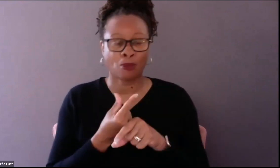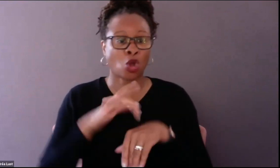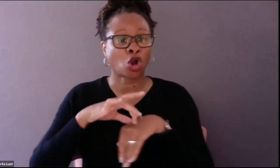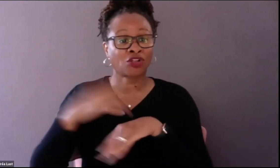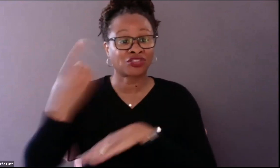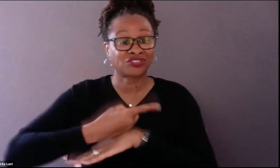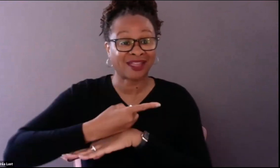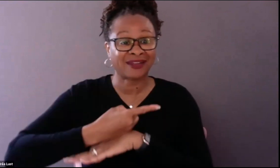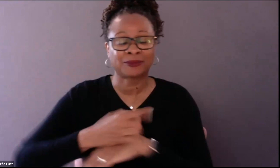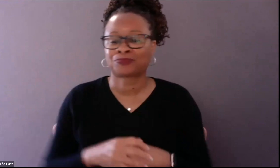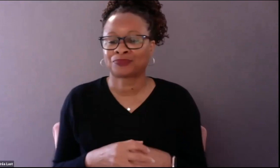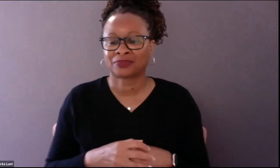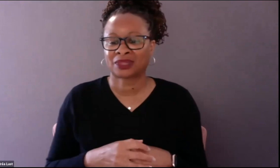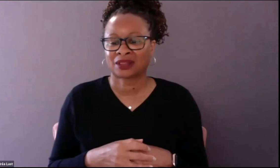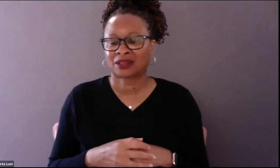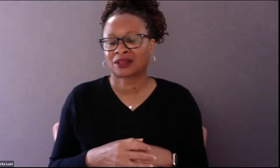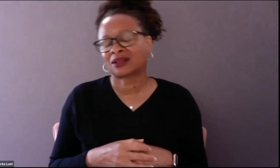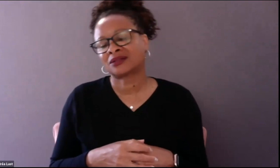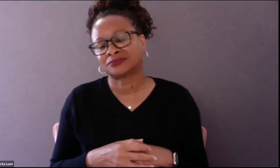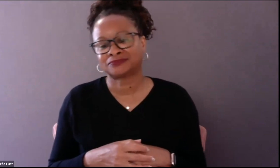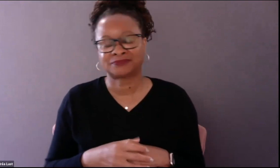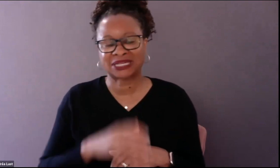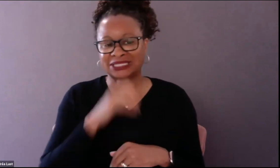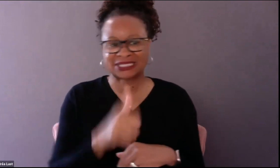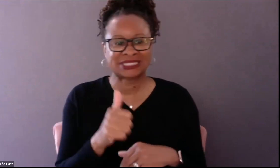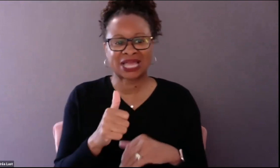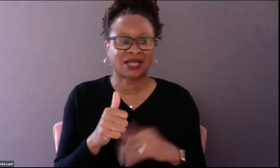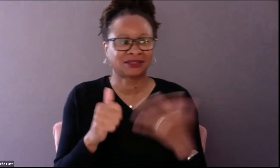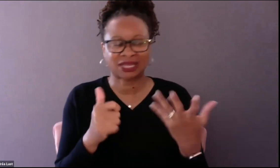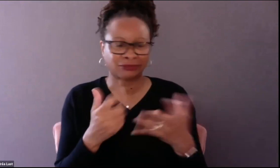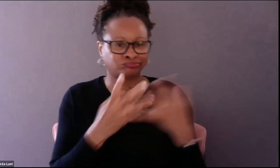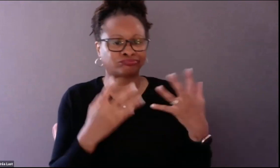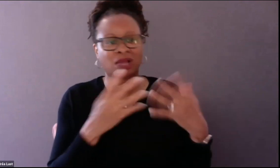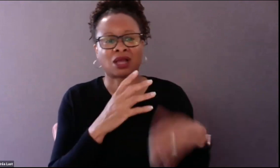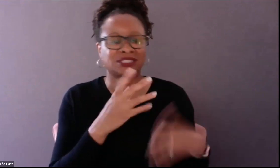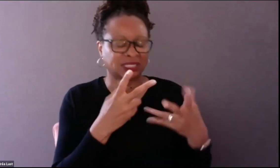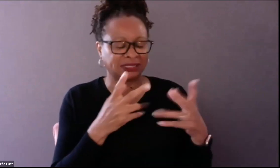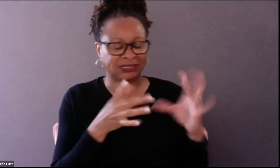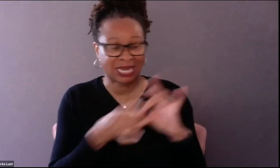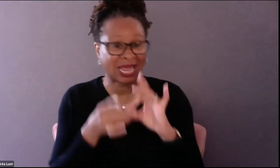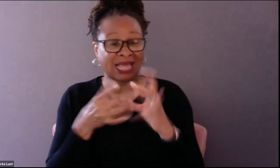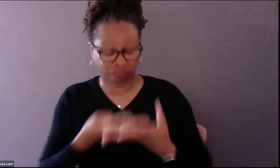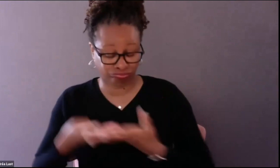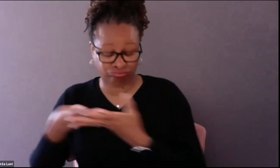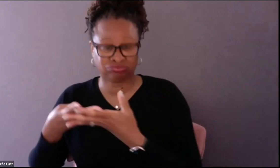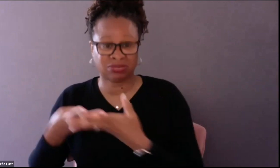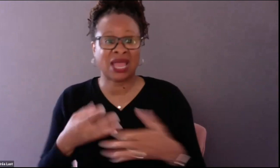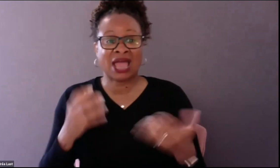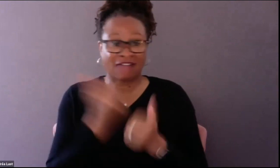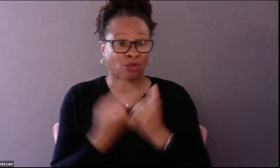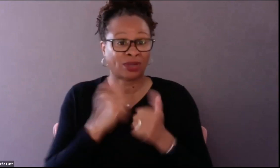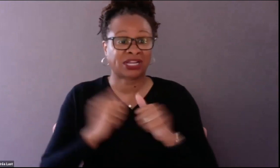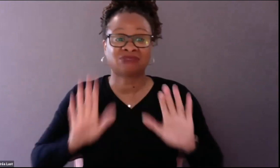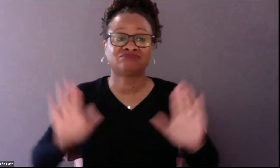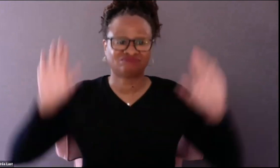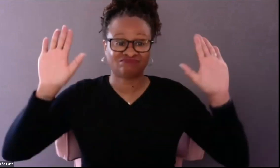a pyramid or organization, but a net where everyone can raise their hands and says, what are you